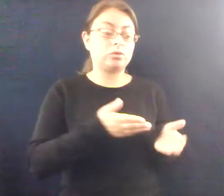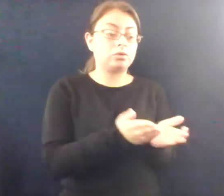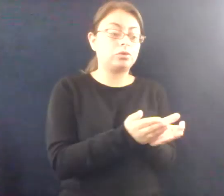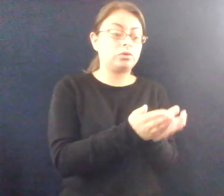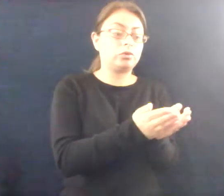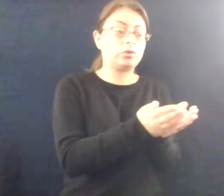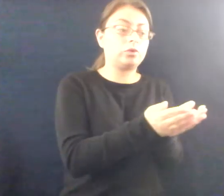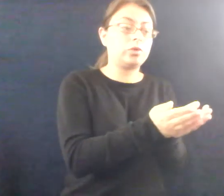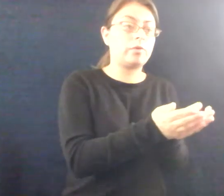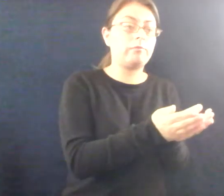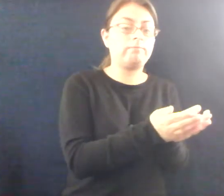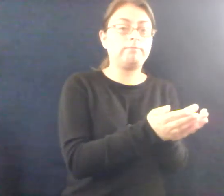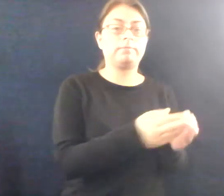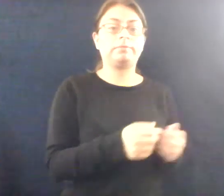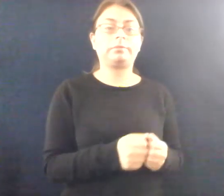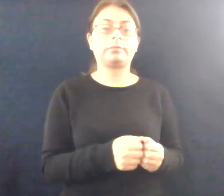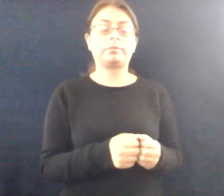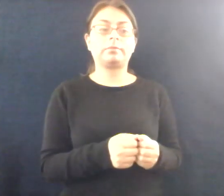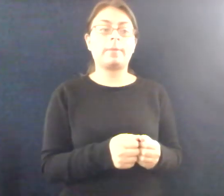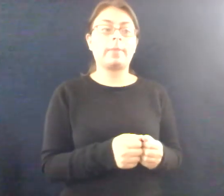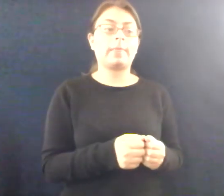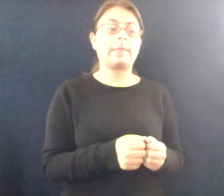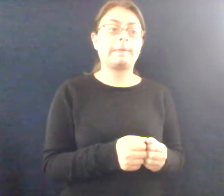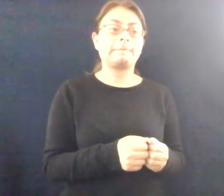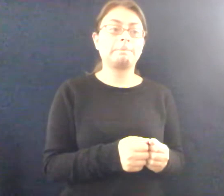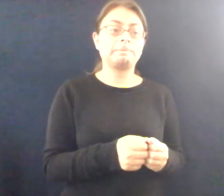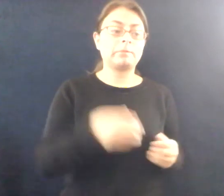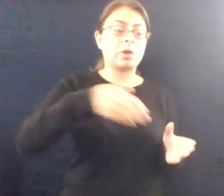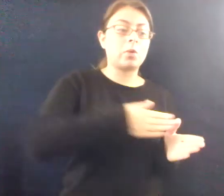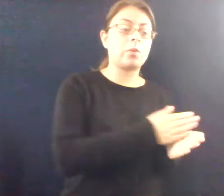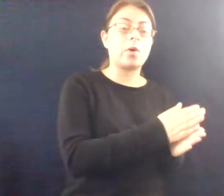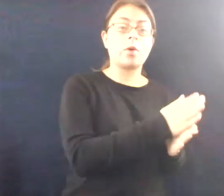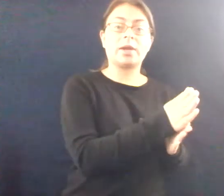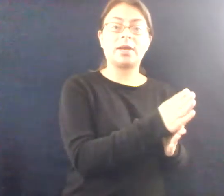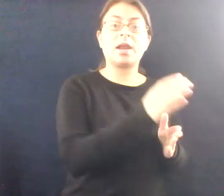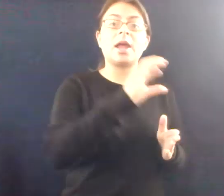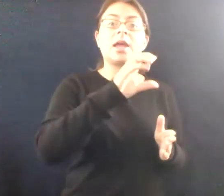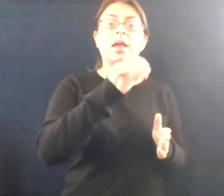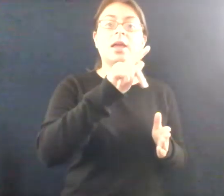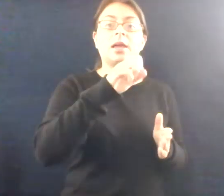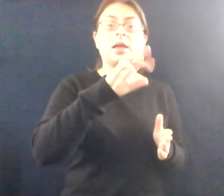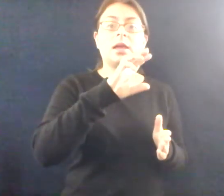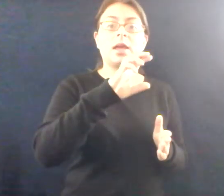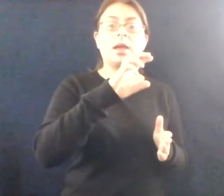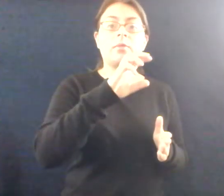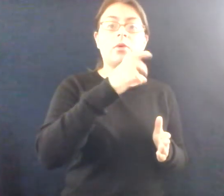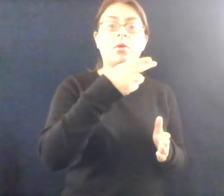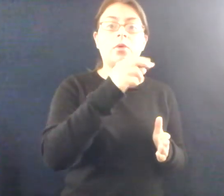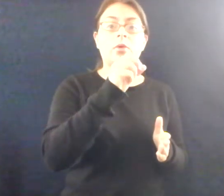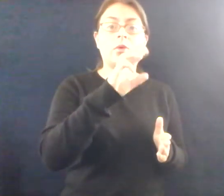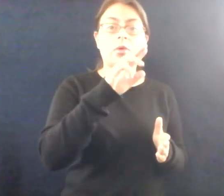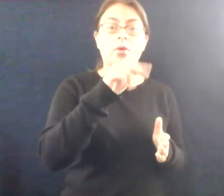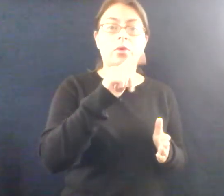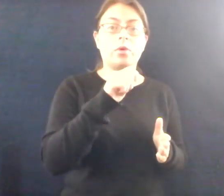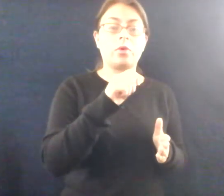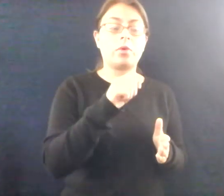water. Instead of rounding Cape Horn, their vessels passed through the Caribbean Sea and headed for the